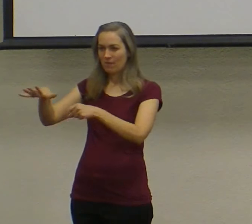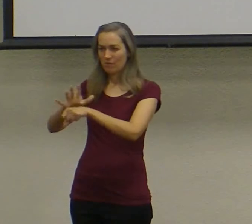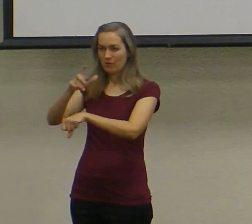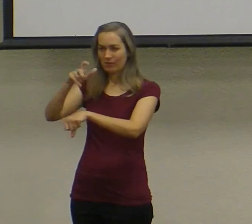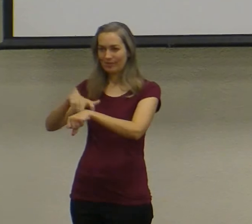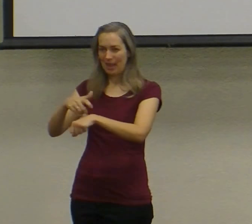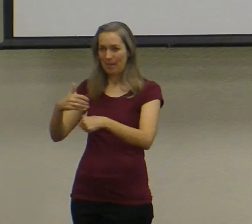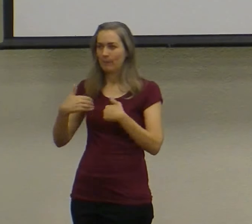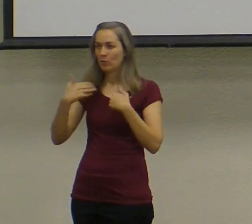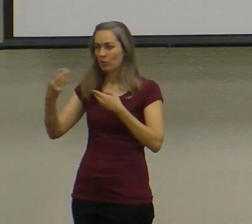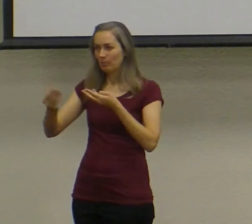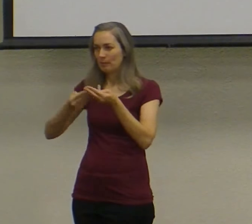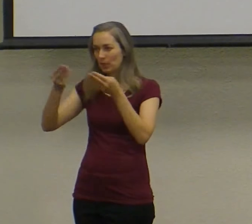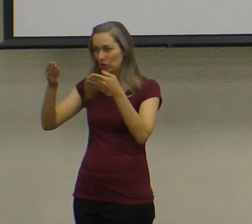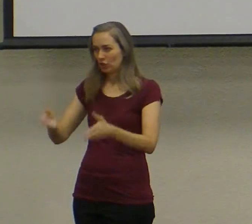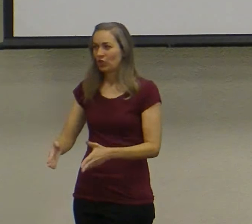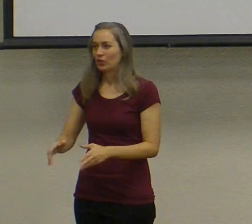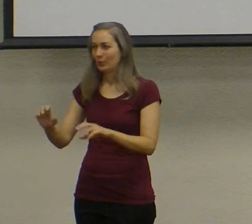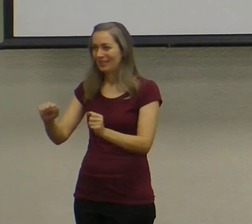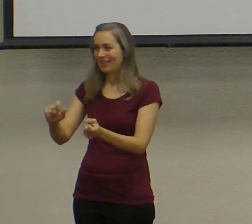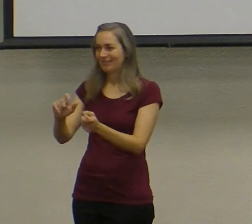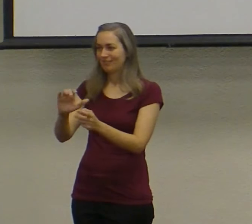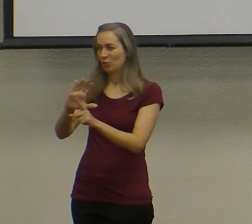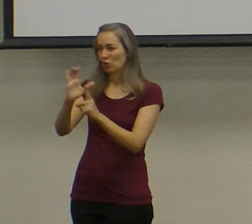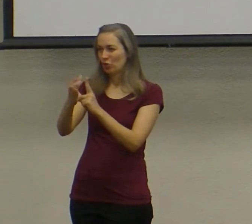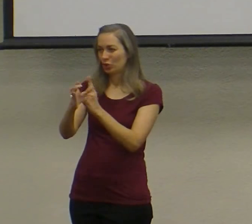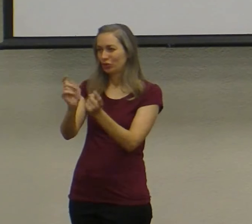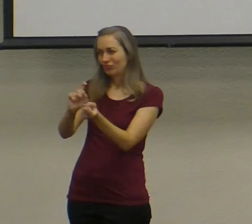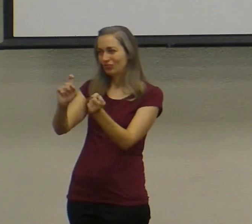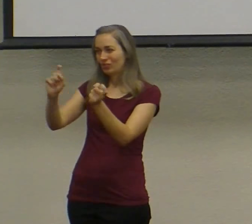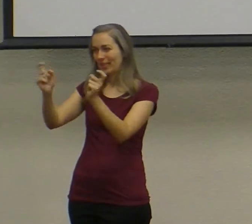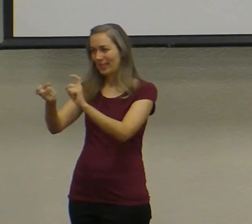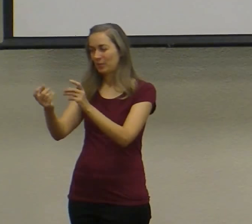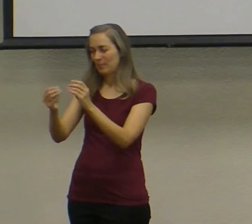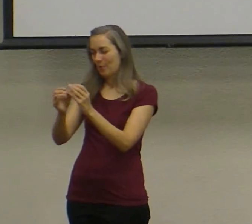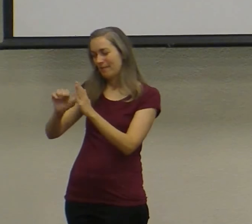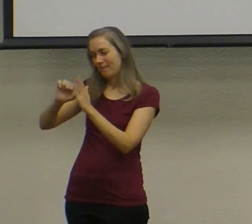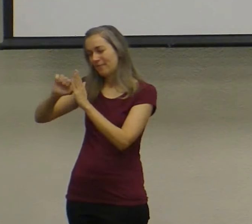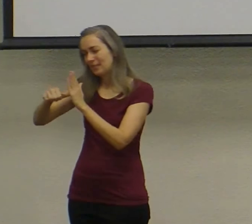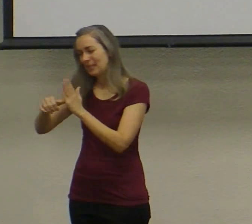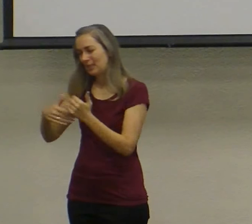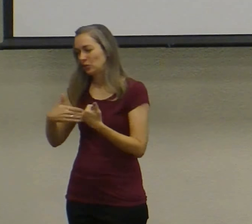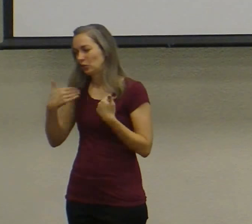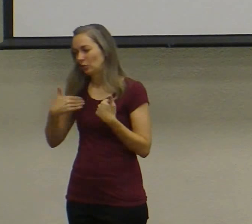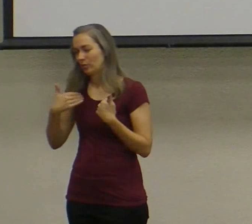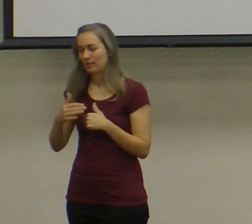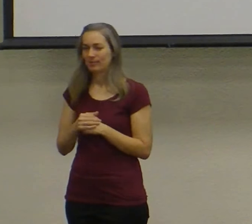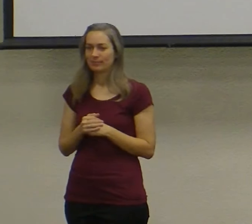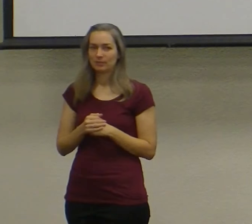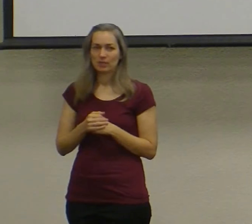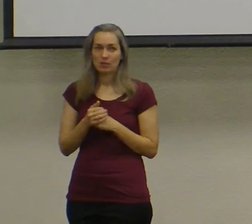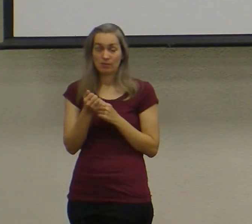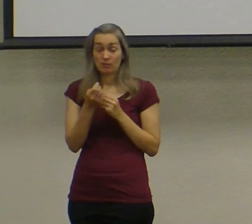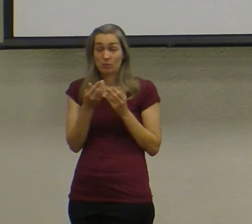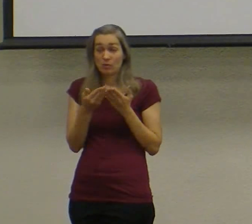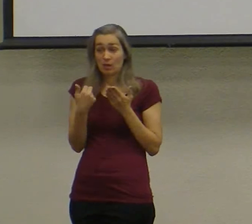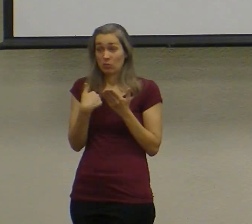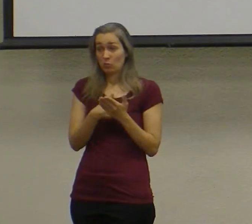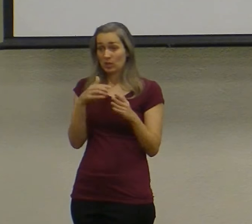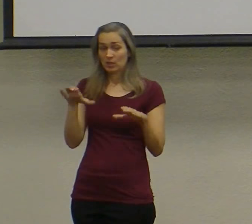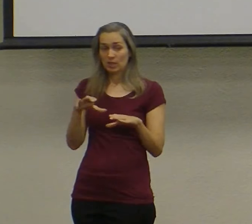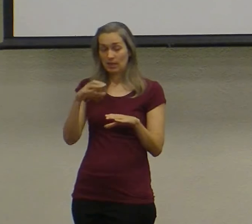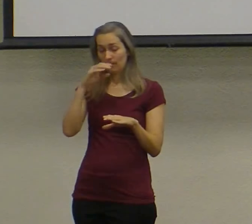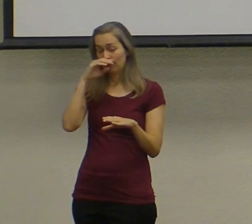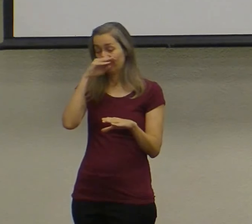who can really bring a culture of emphasis on the youth. I know I need to finish, but just a couple things we did is I'm a